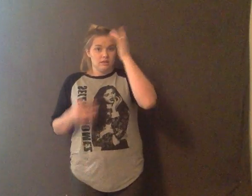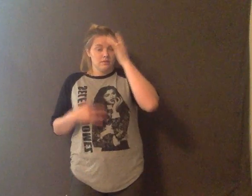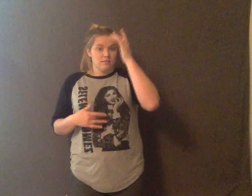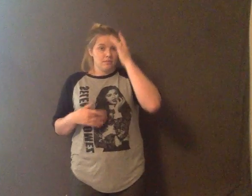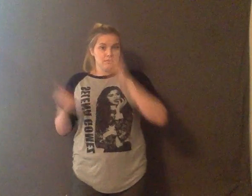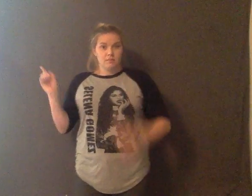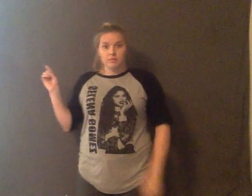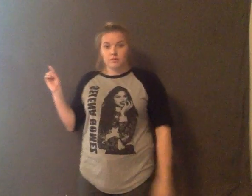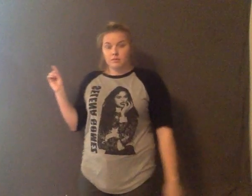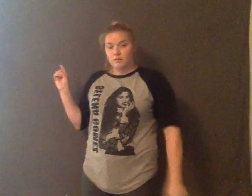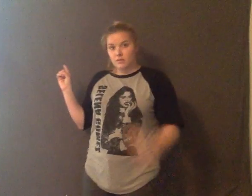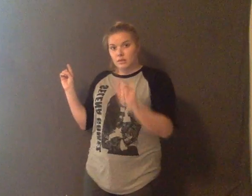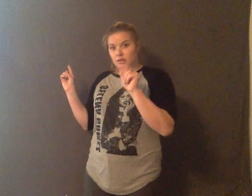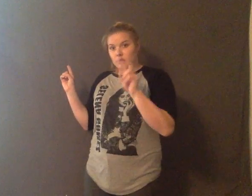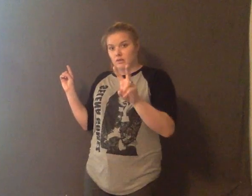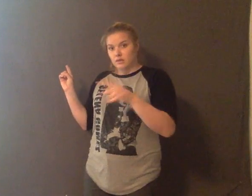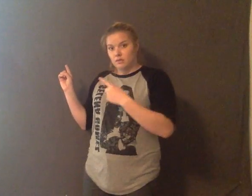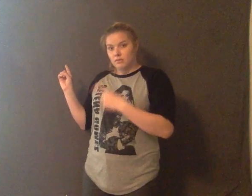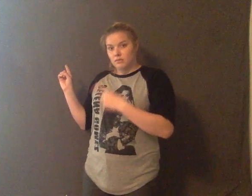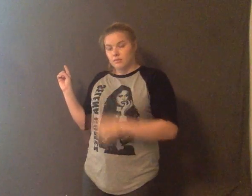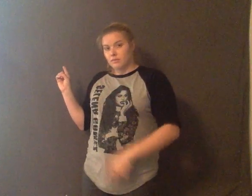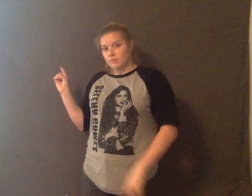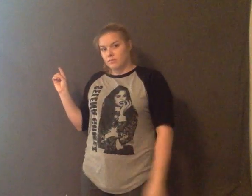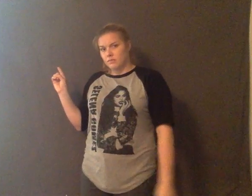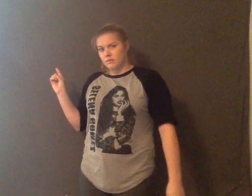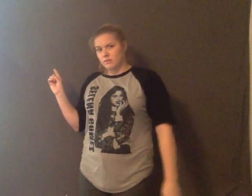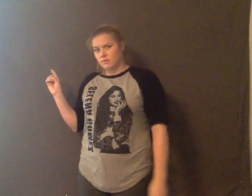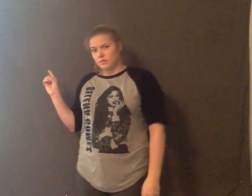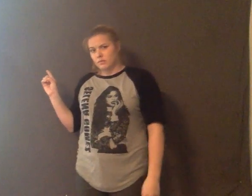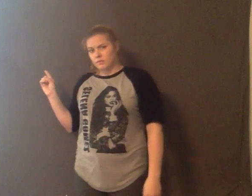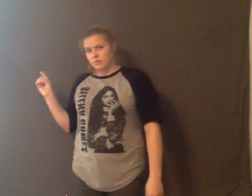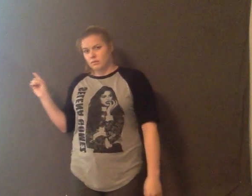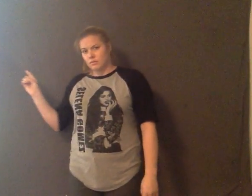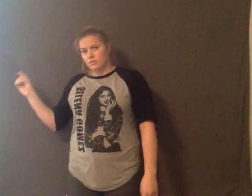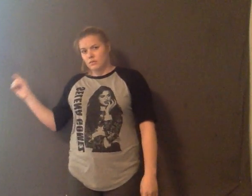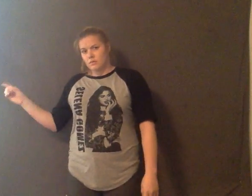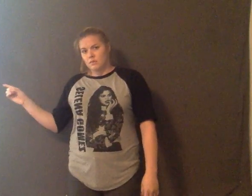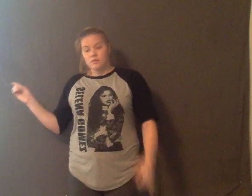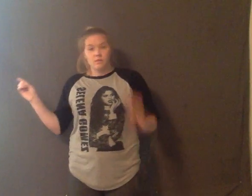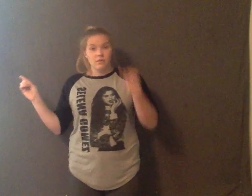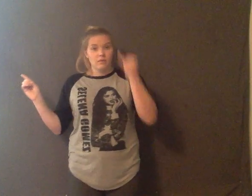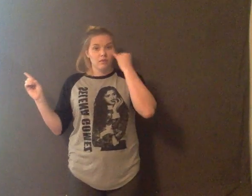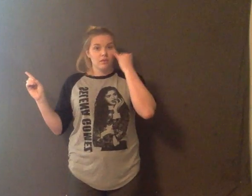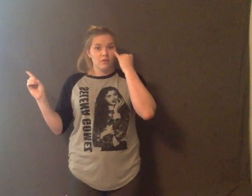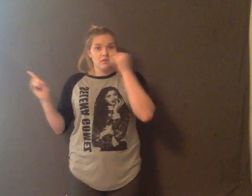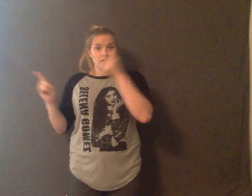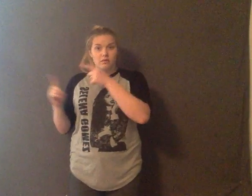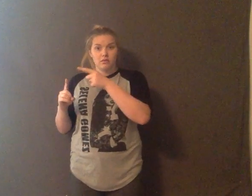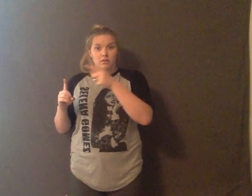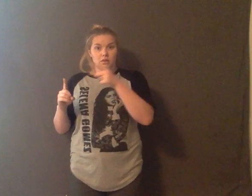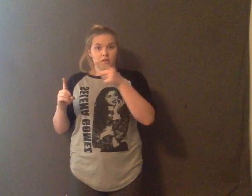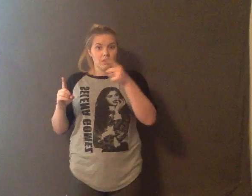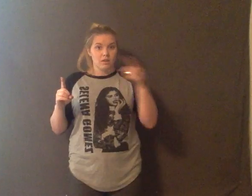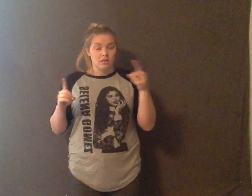TV and that, right away USDA sent out memos to all the veterinarians and food inspectors. If anybody from the media ever contacts you, do not talk to